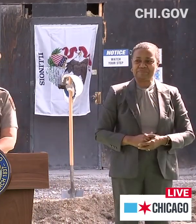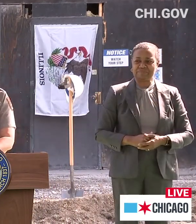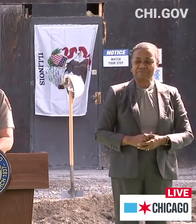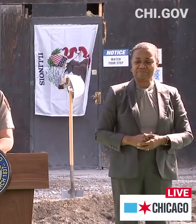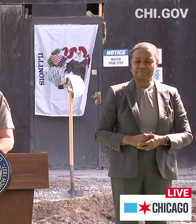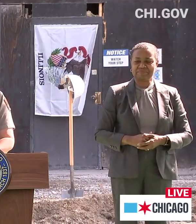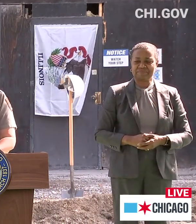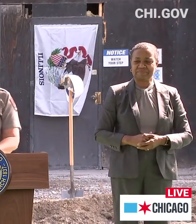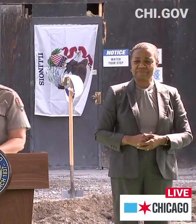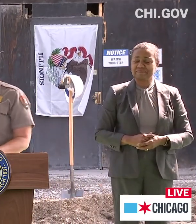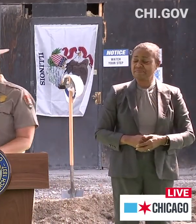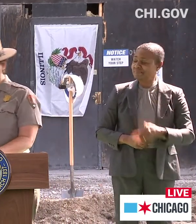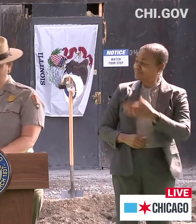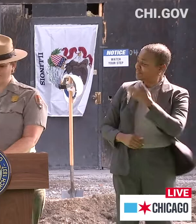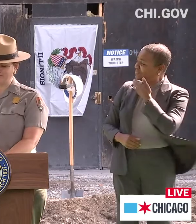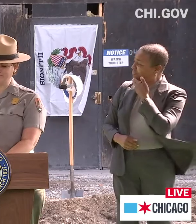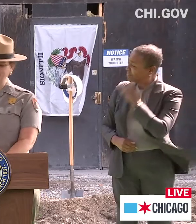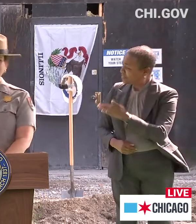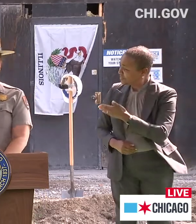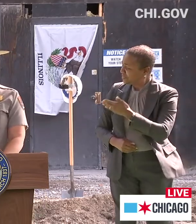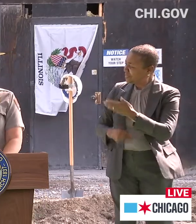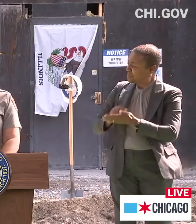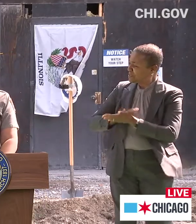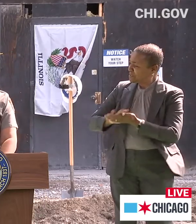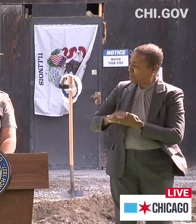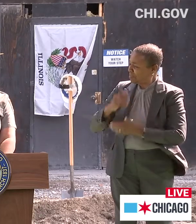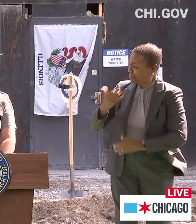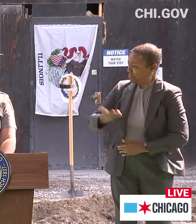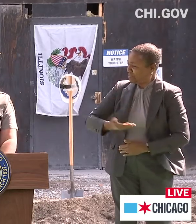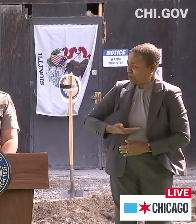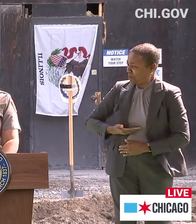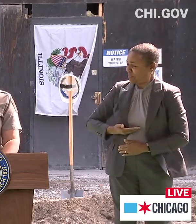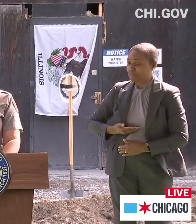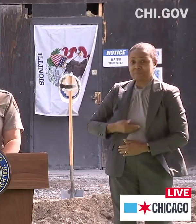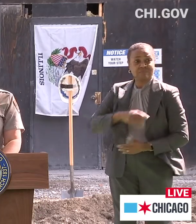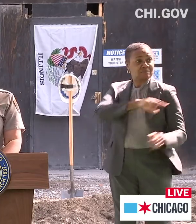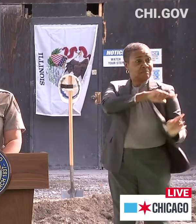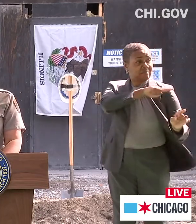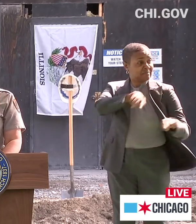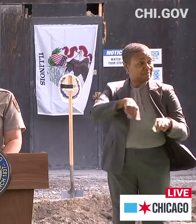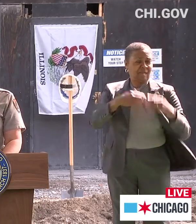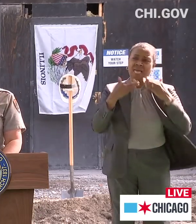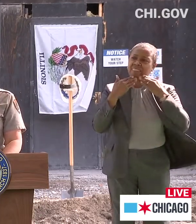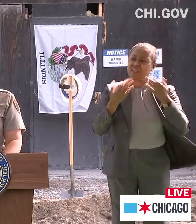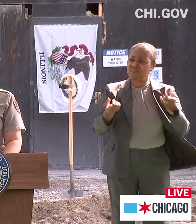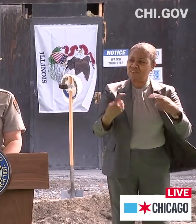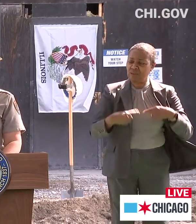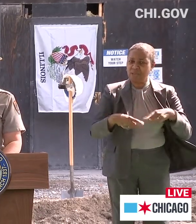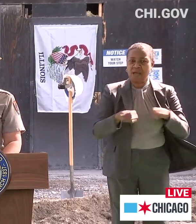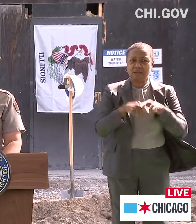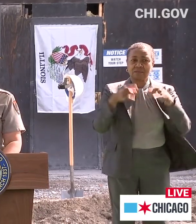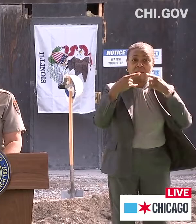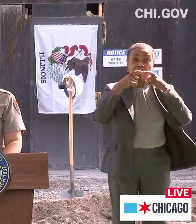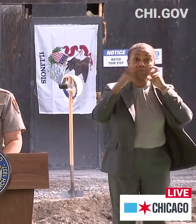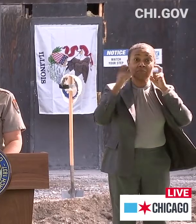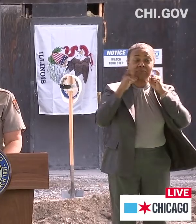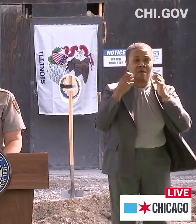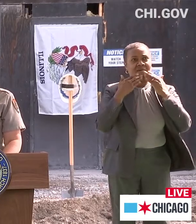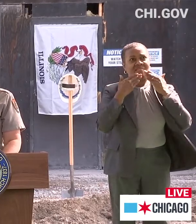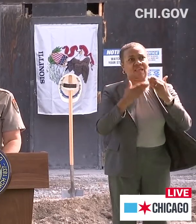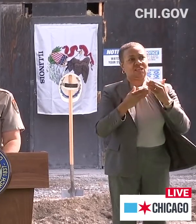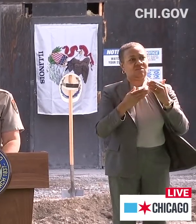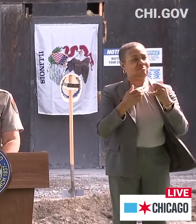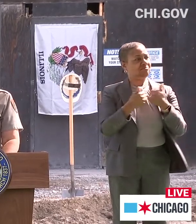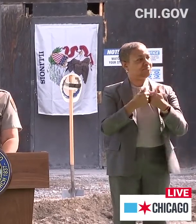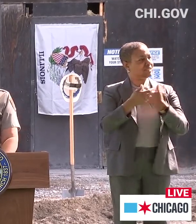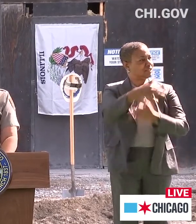Thank you, Alderman Beal, for that lovely welcome. I want to thank all of you for being here and wearing your face coverings and maintaining this